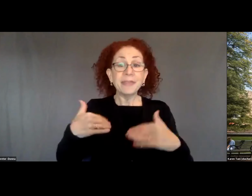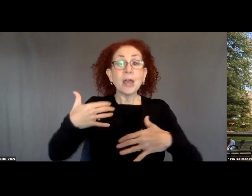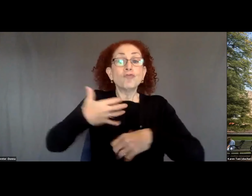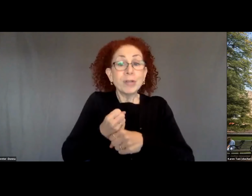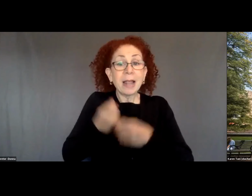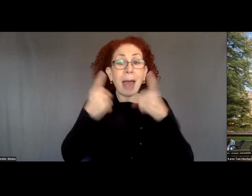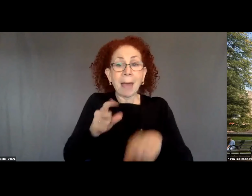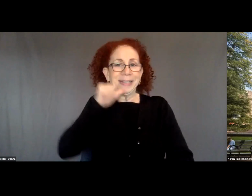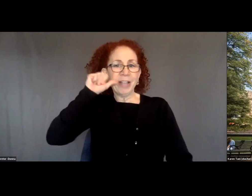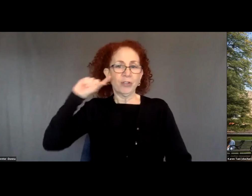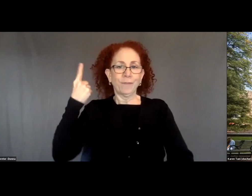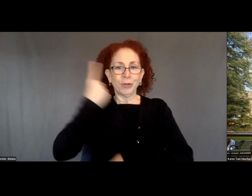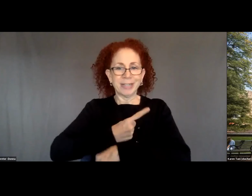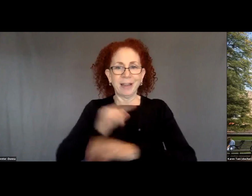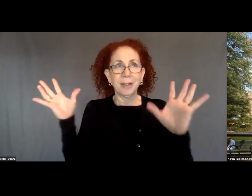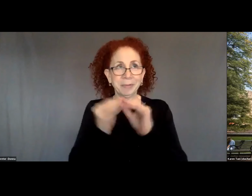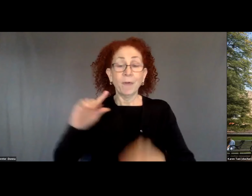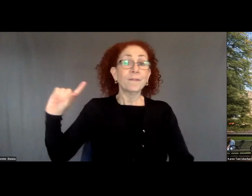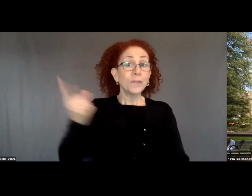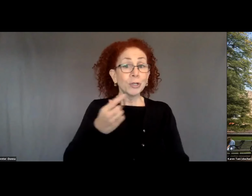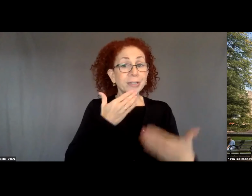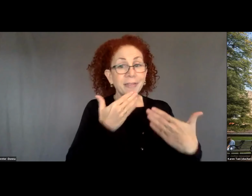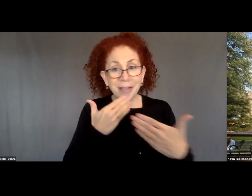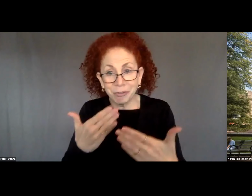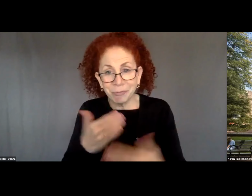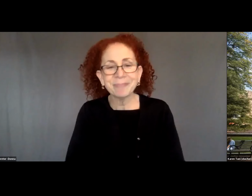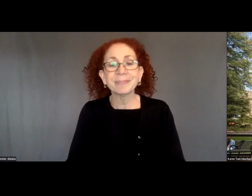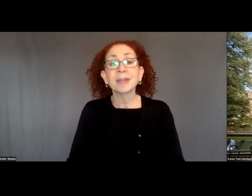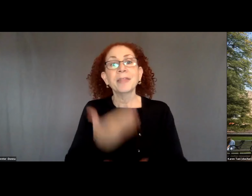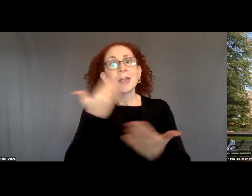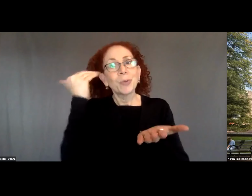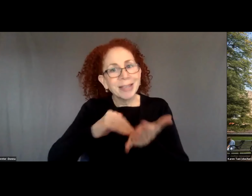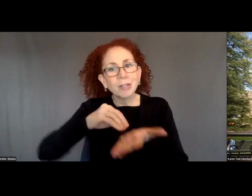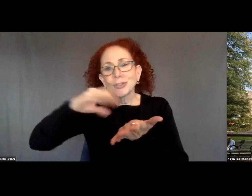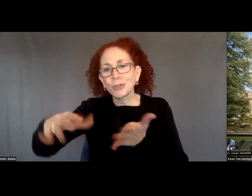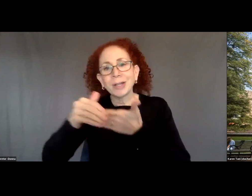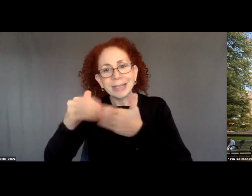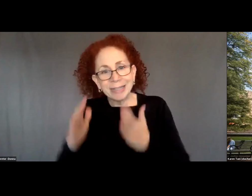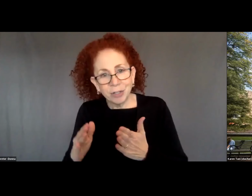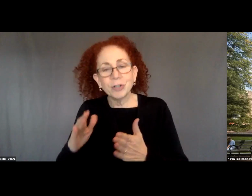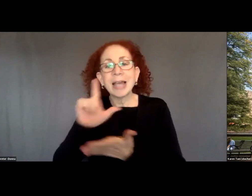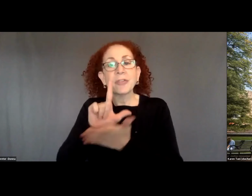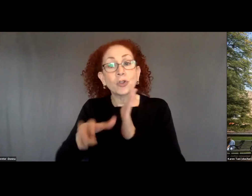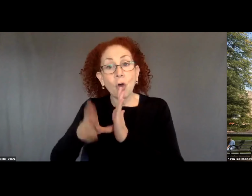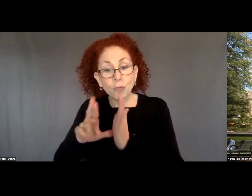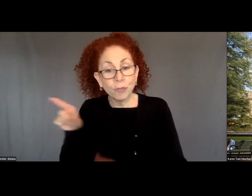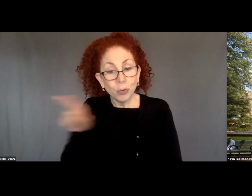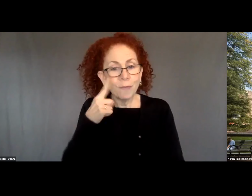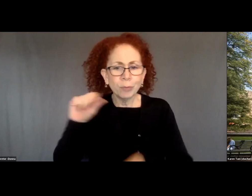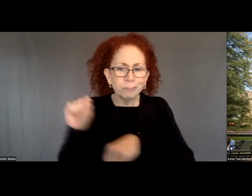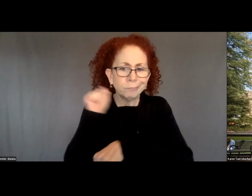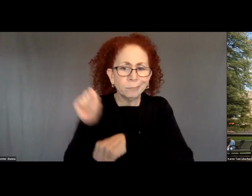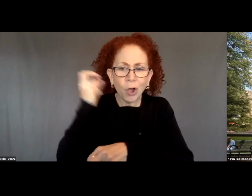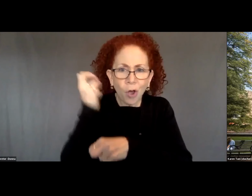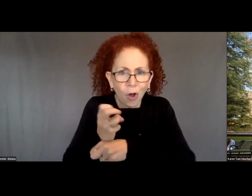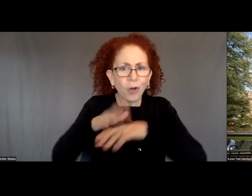of the symposium. So first, thank yous. I want to thank again the student leaders at the Law Review for their hard work on